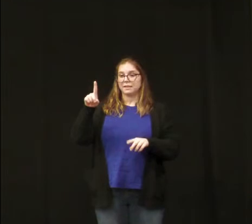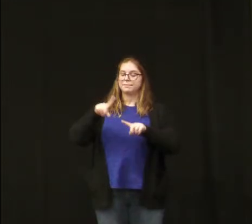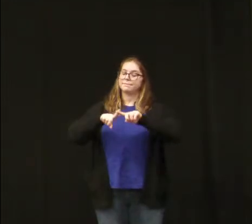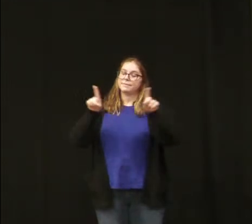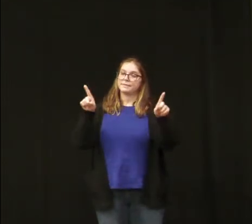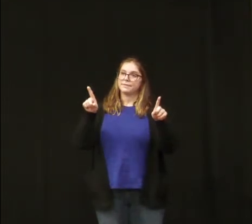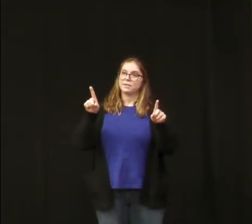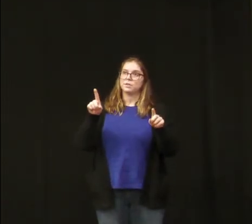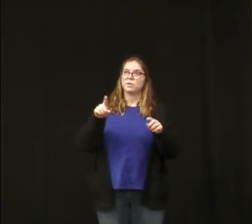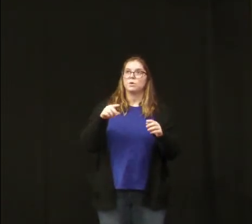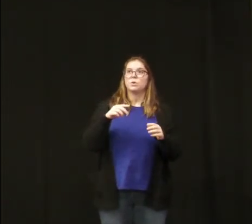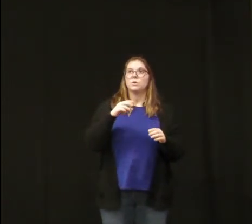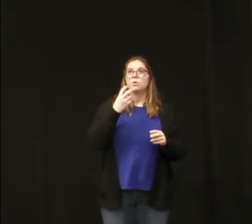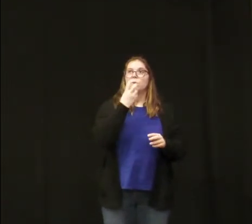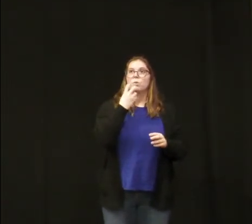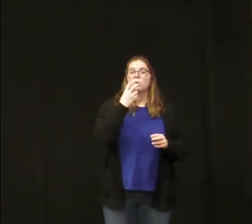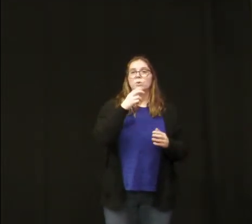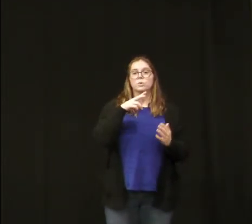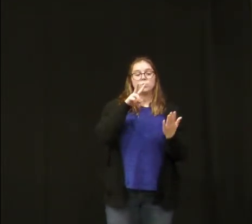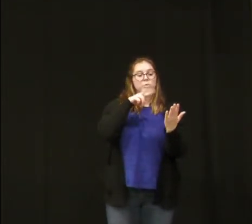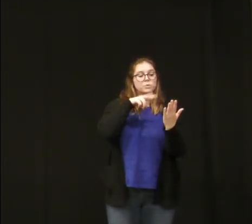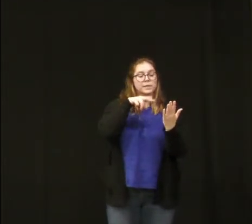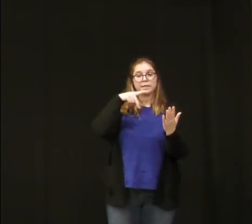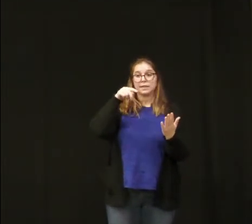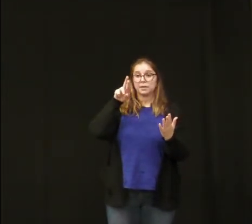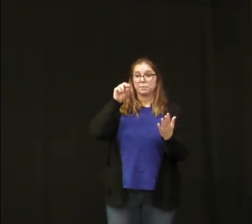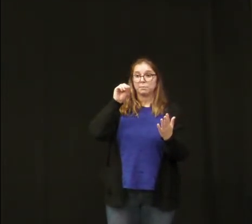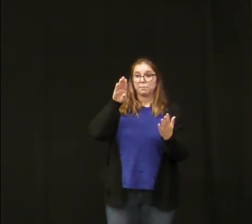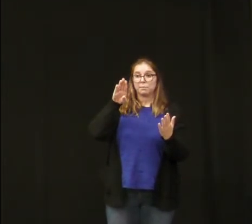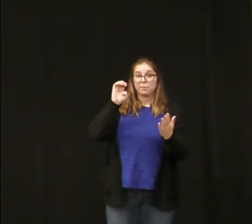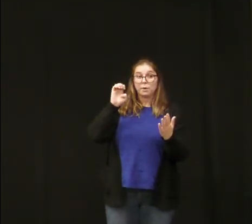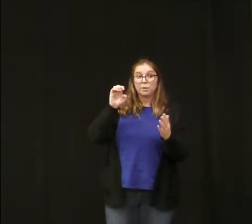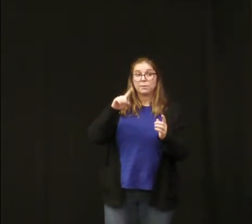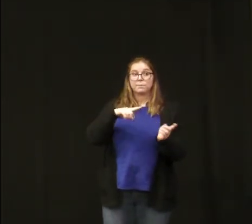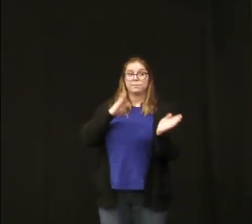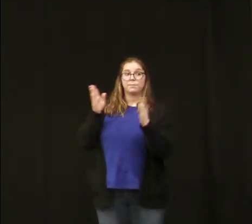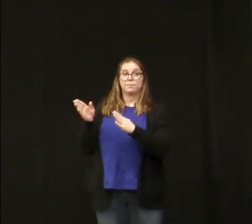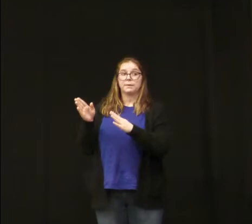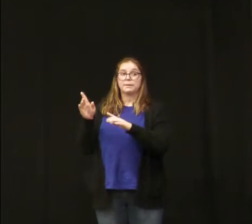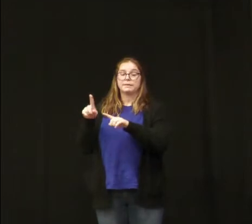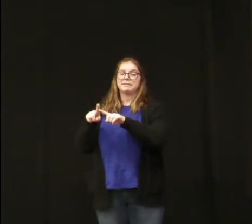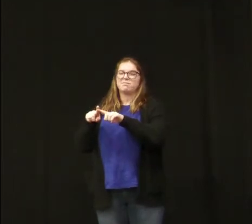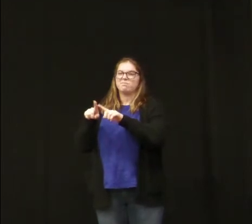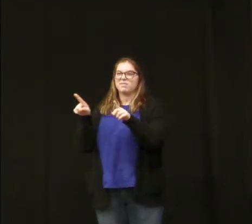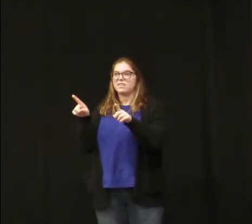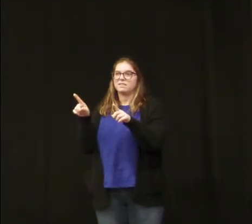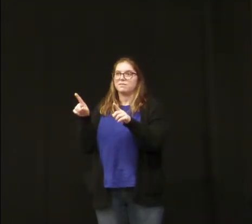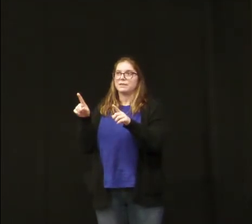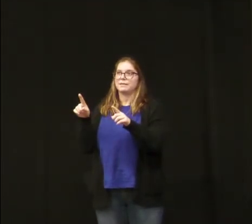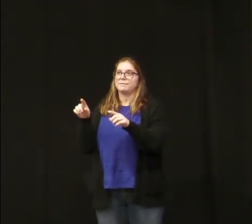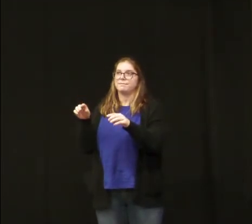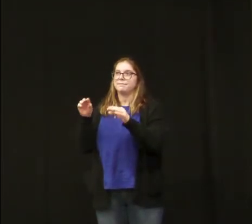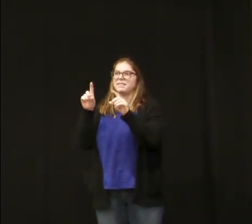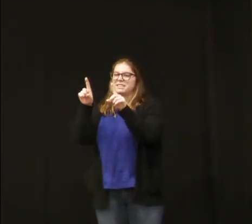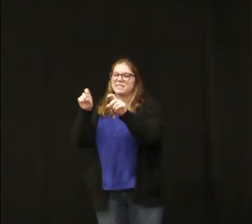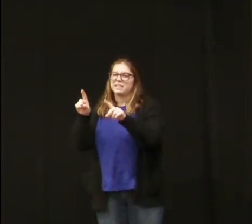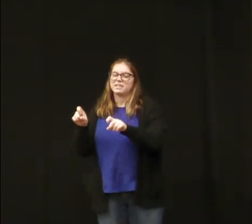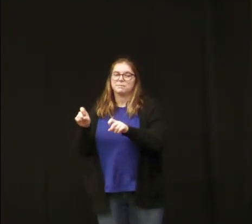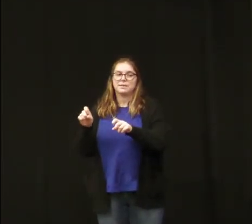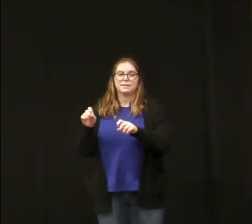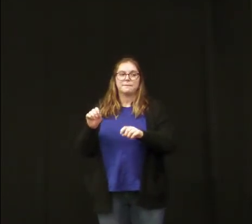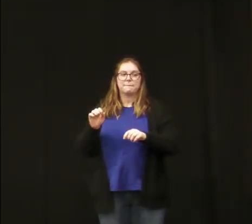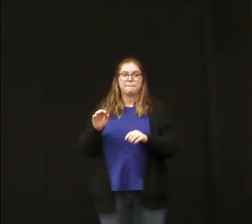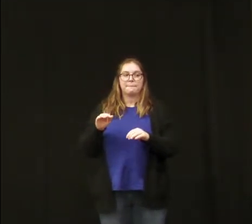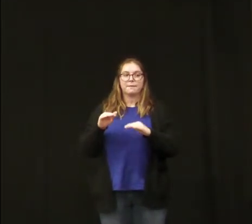and the other one is weekly assessments. And then the goal doesn't specify a grade level, but the baseline data does.